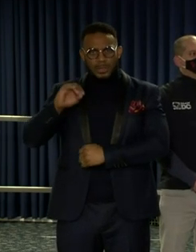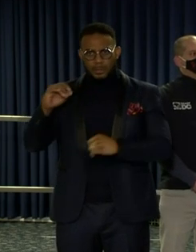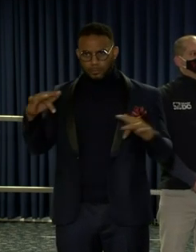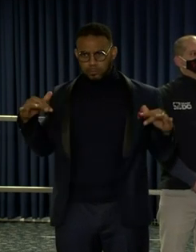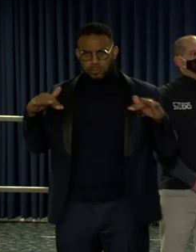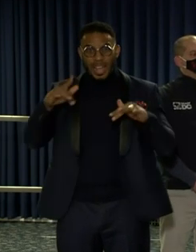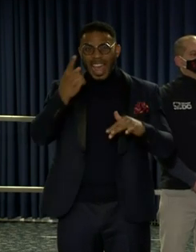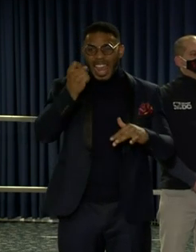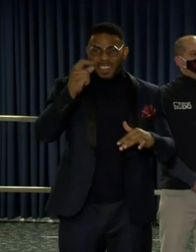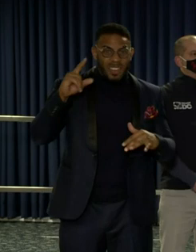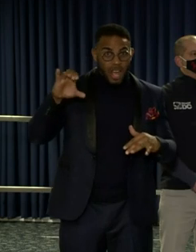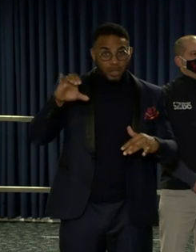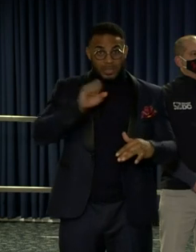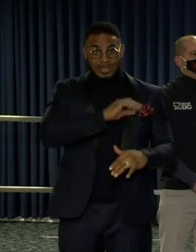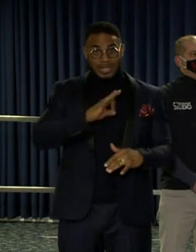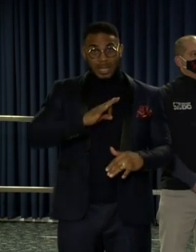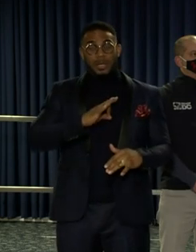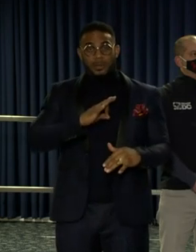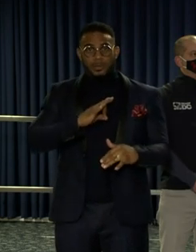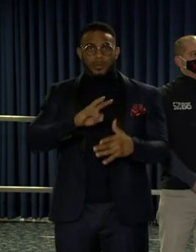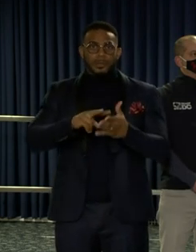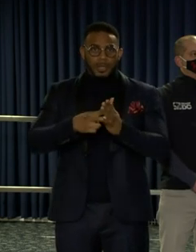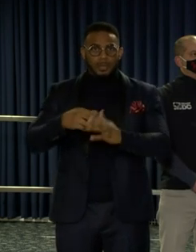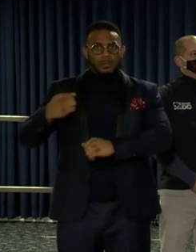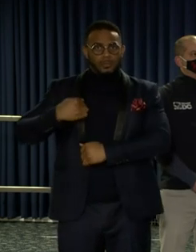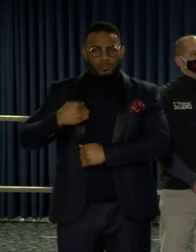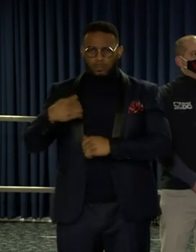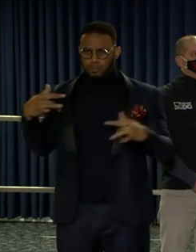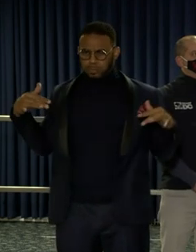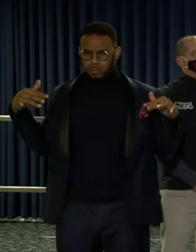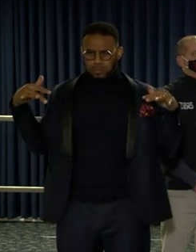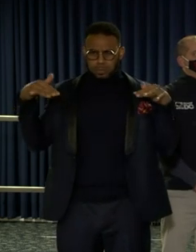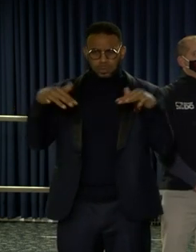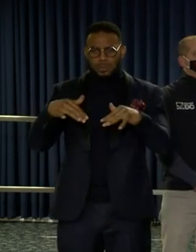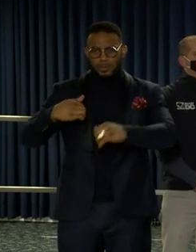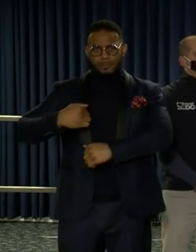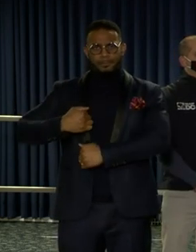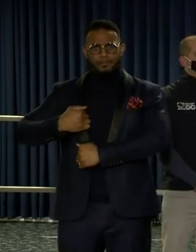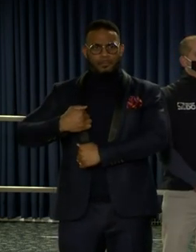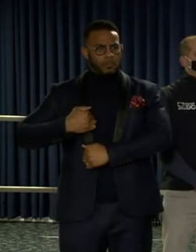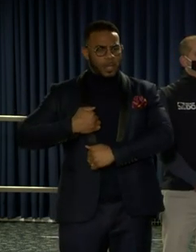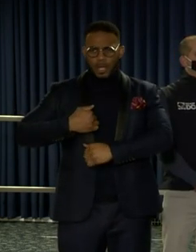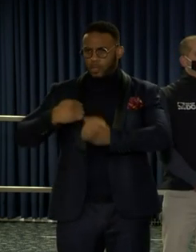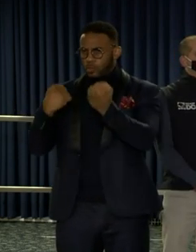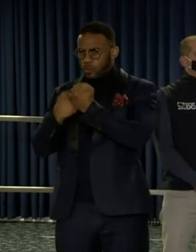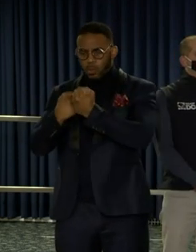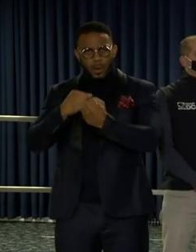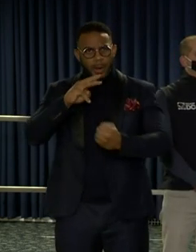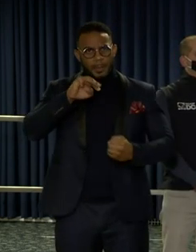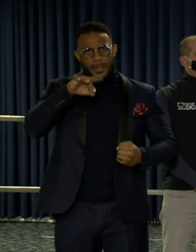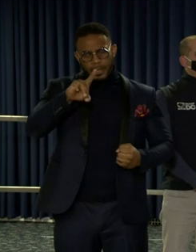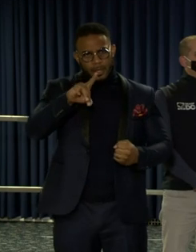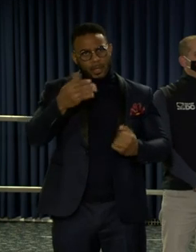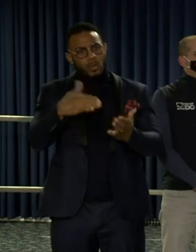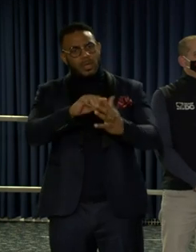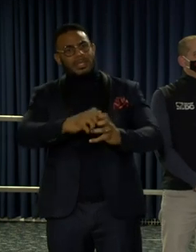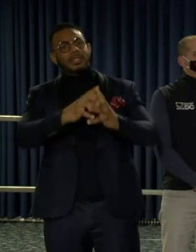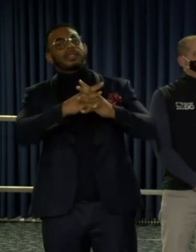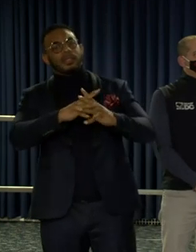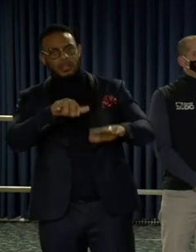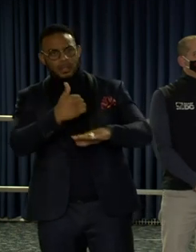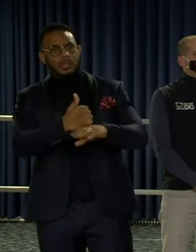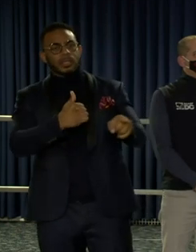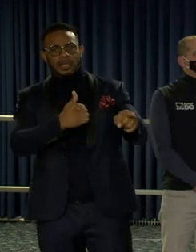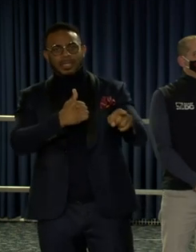have 1,100 personnel that are convening to the Armory as we speak to support Metro PD in reestablishing